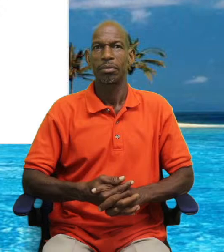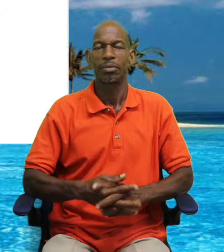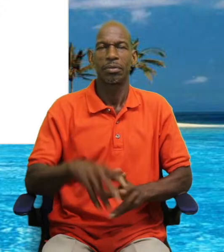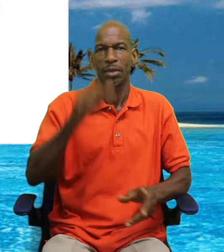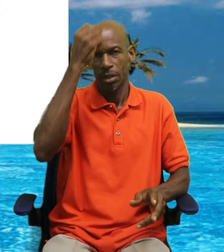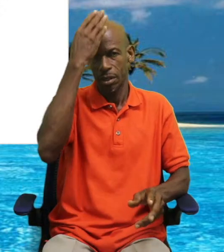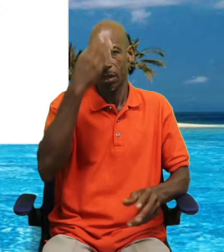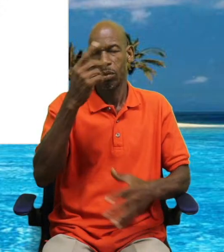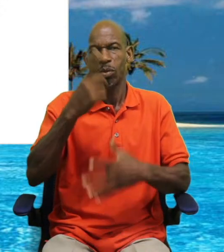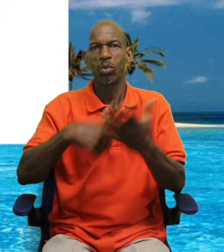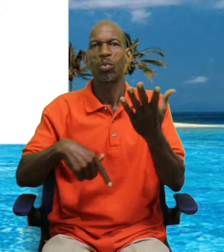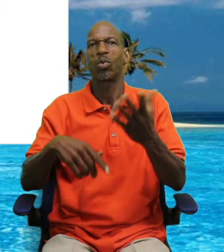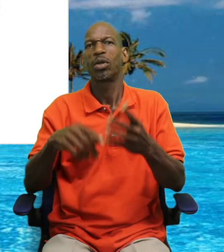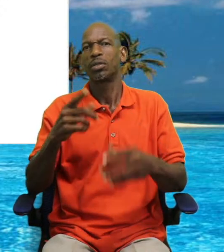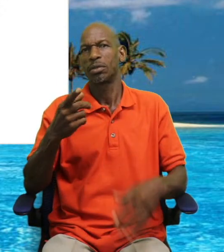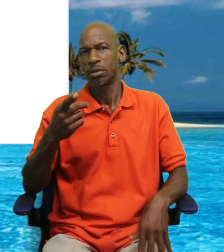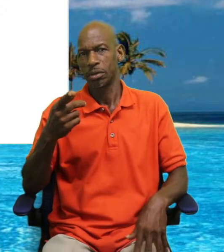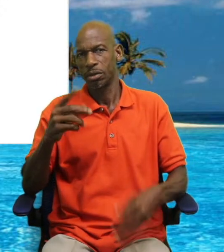Selwyn.